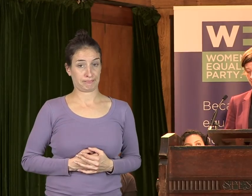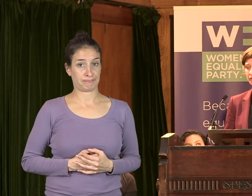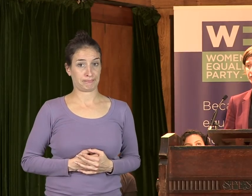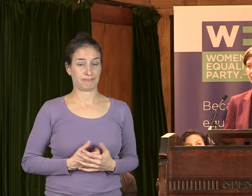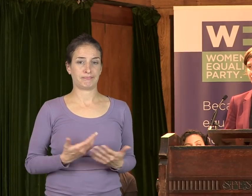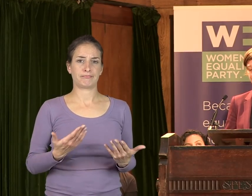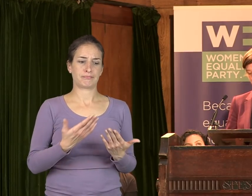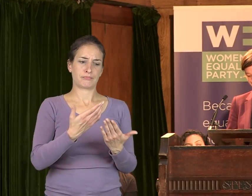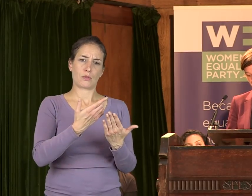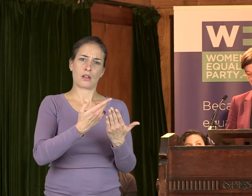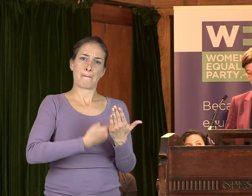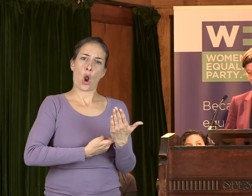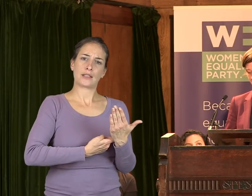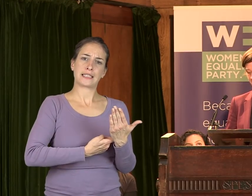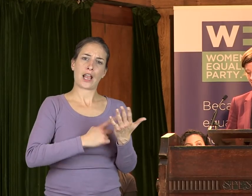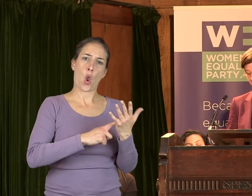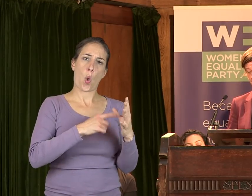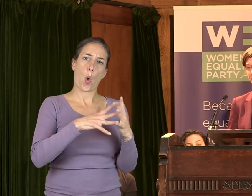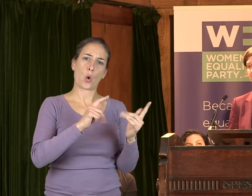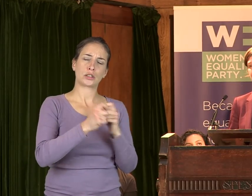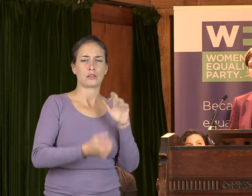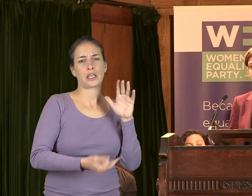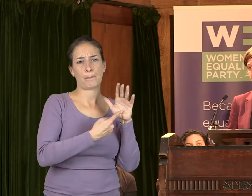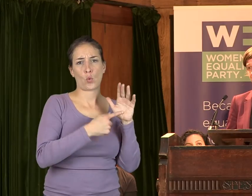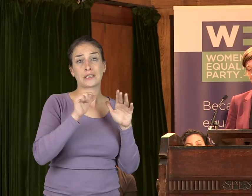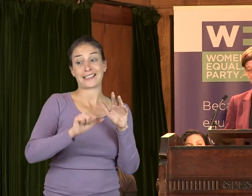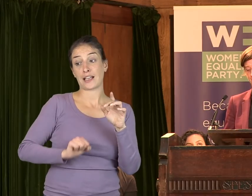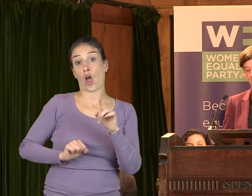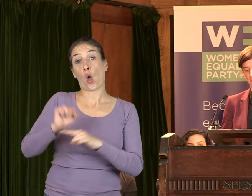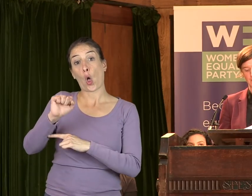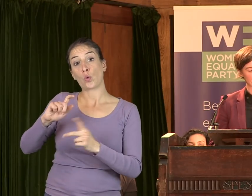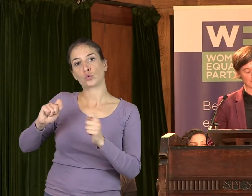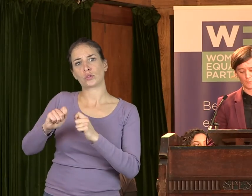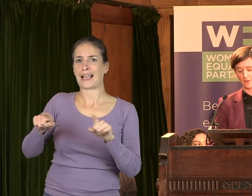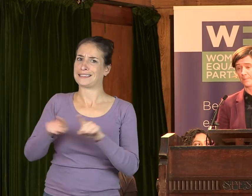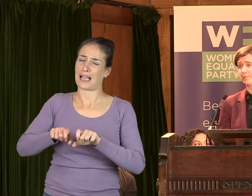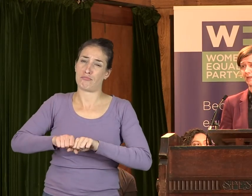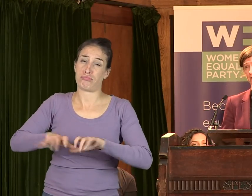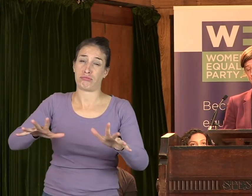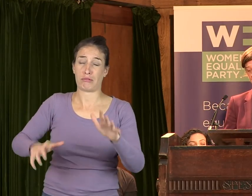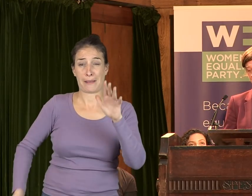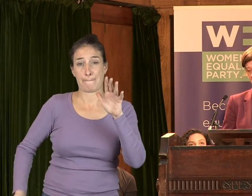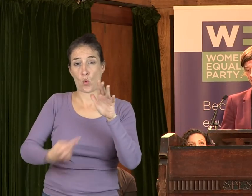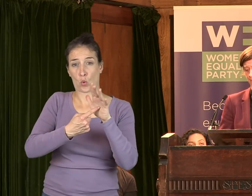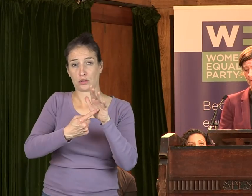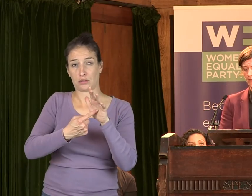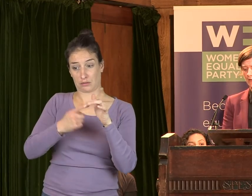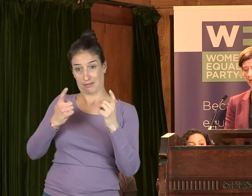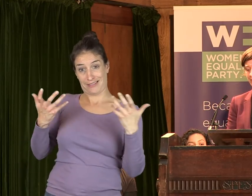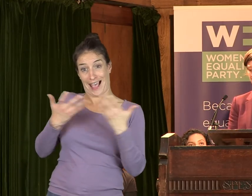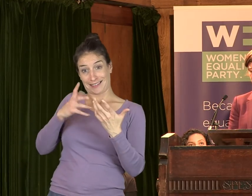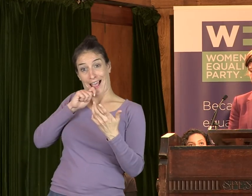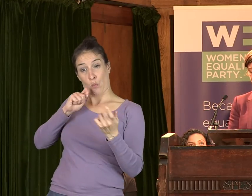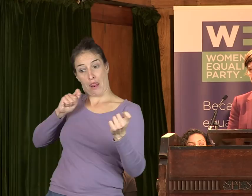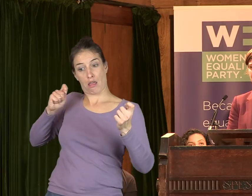important, cultural change is also essential if we are to shift the way gender works in this country. That's why I put my hand up 6 months ago.